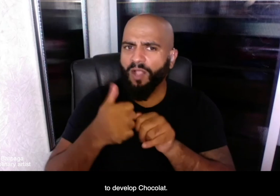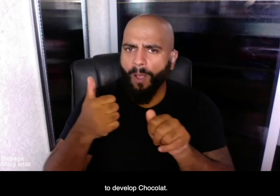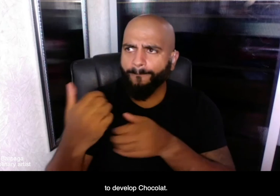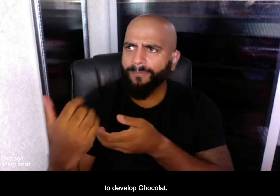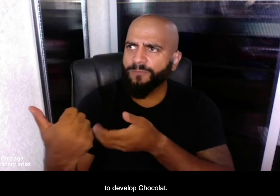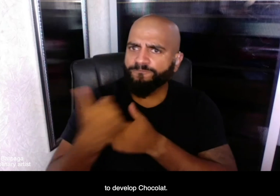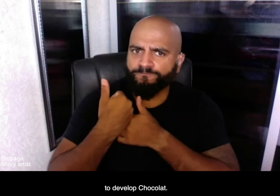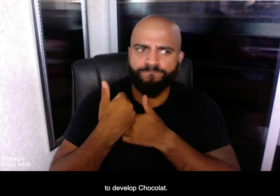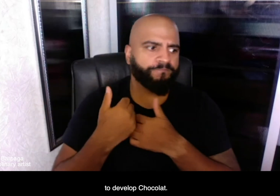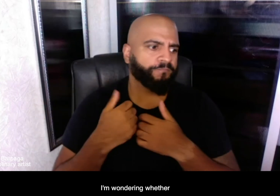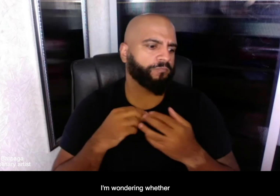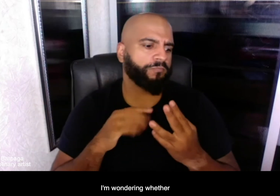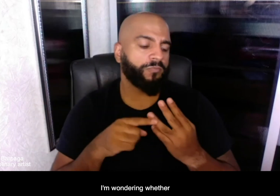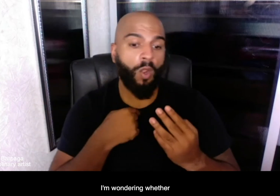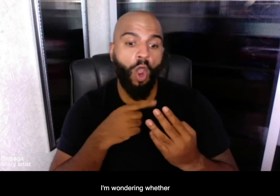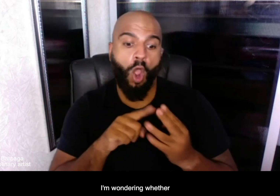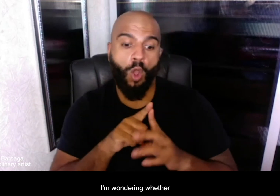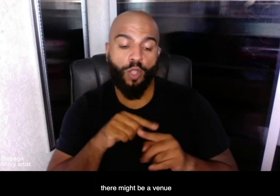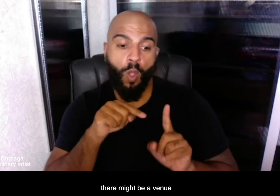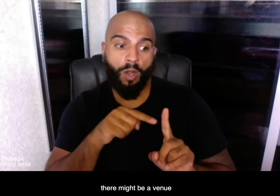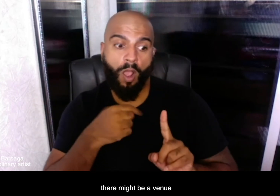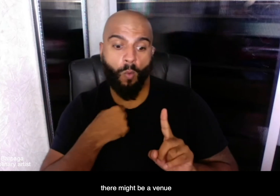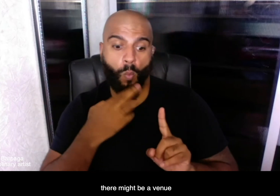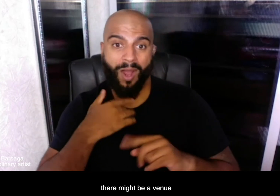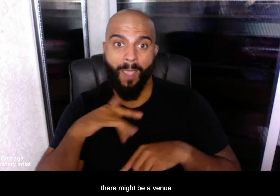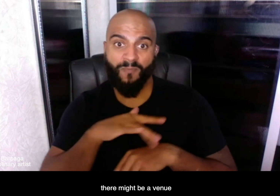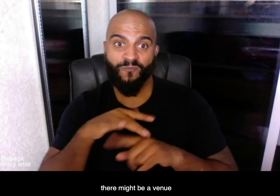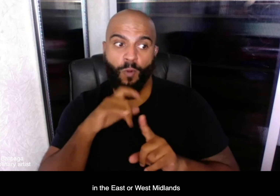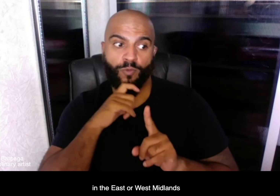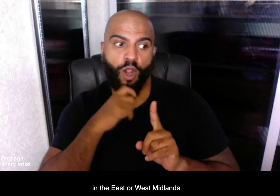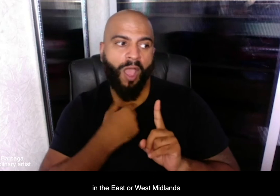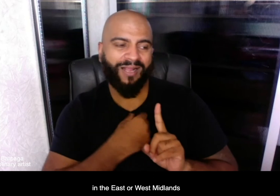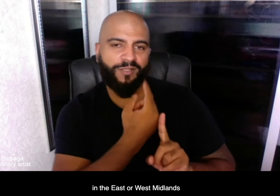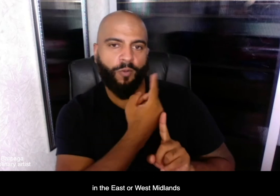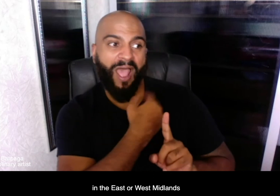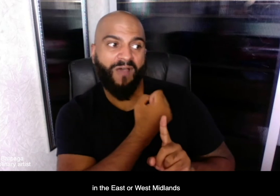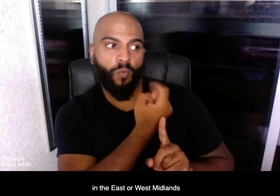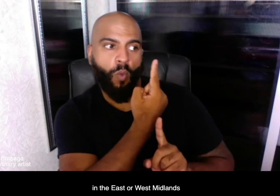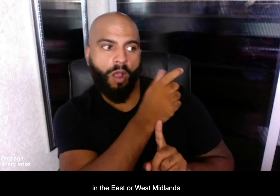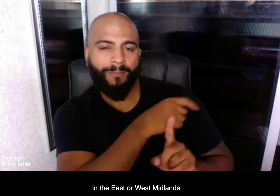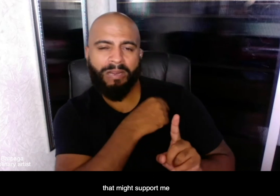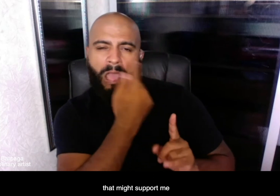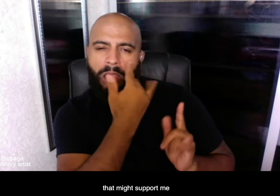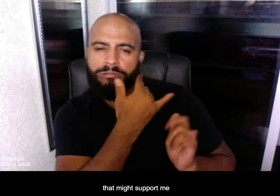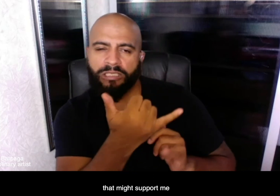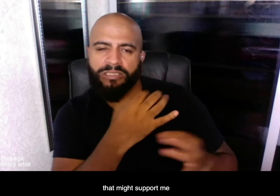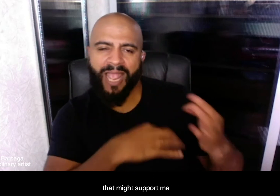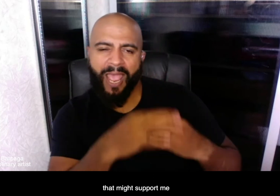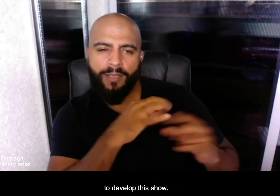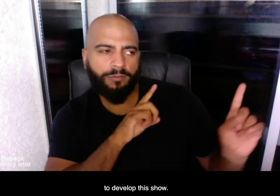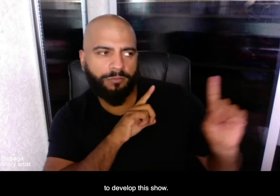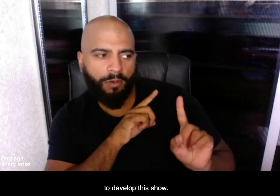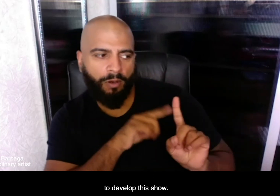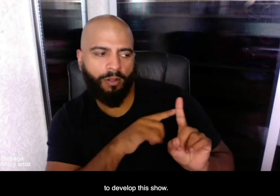develop Chocolate. I'm wondering whether there might be a venue in the East or West Midlands that might support me to develop this